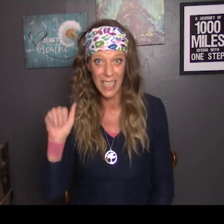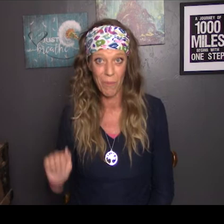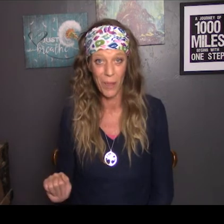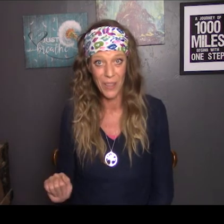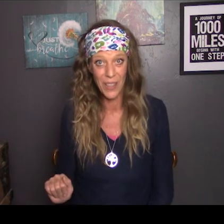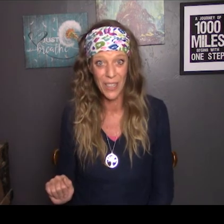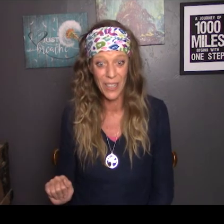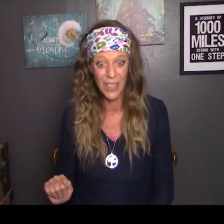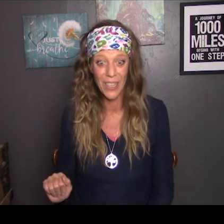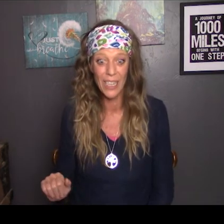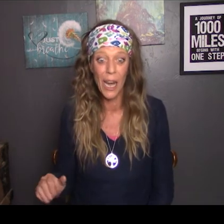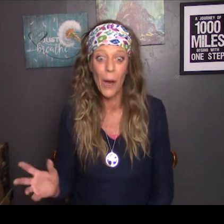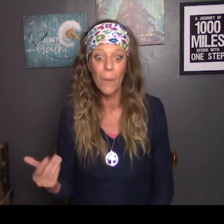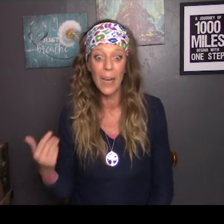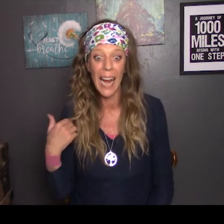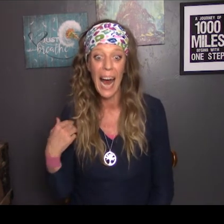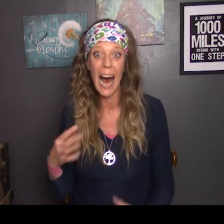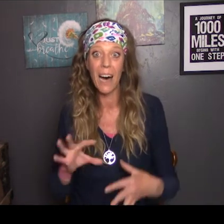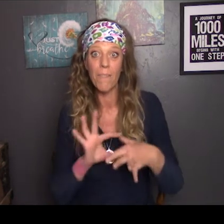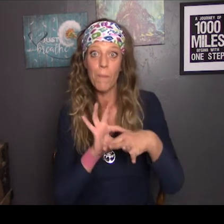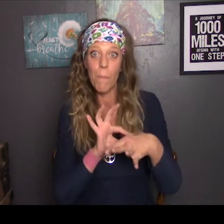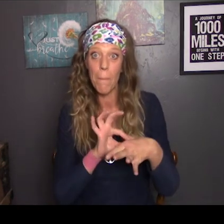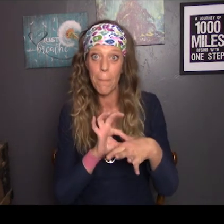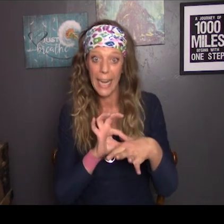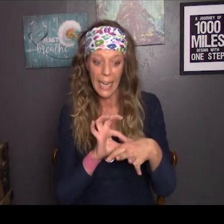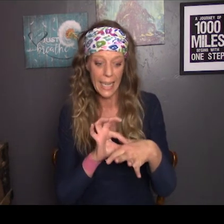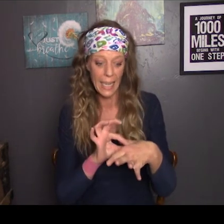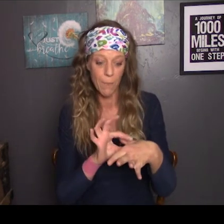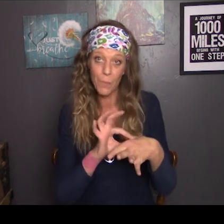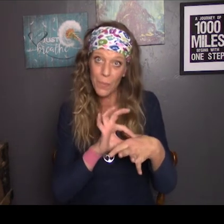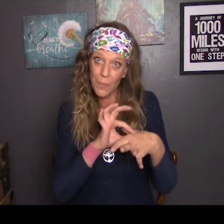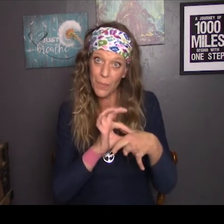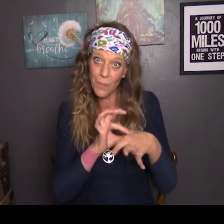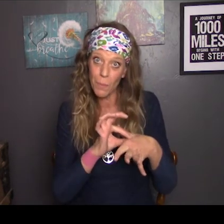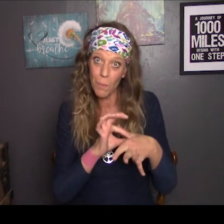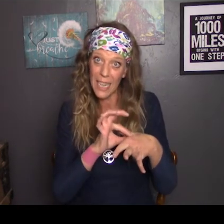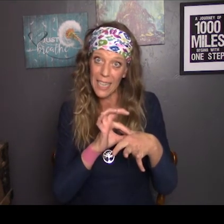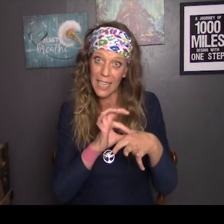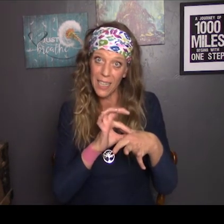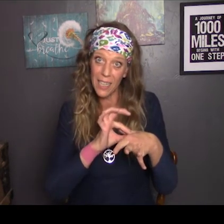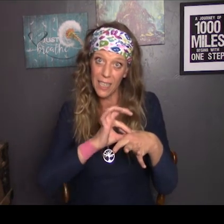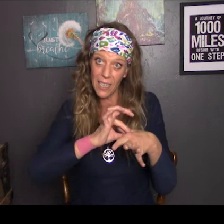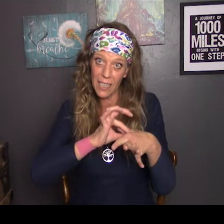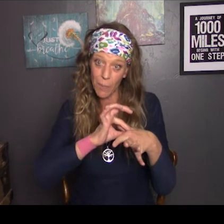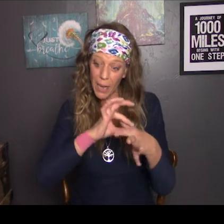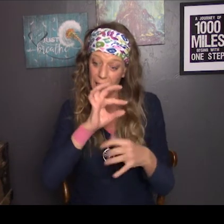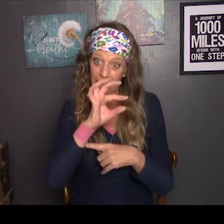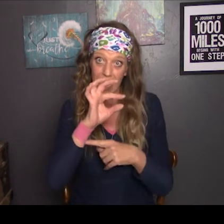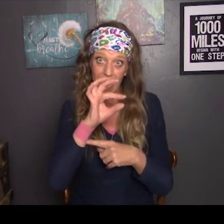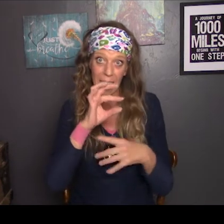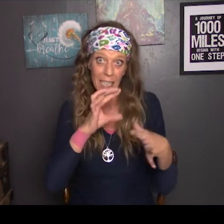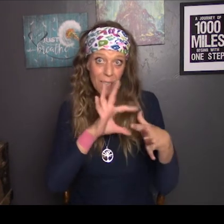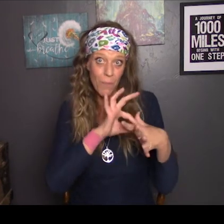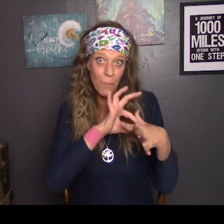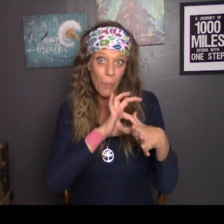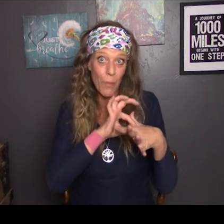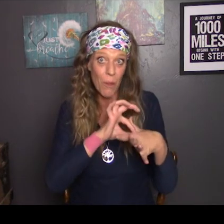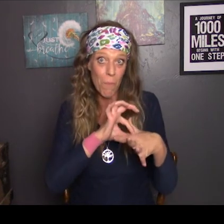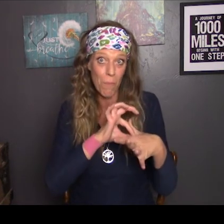vegetable. We have meat, meat. See my lead hand?